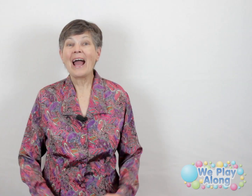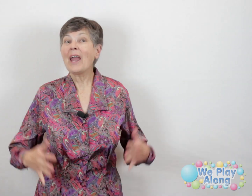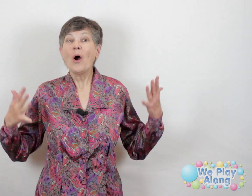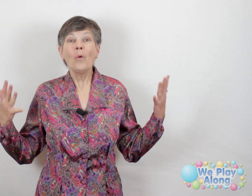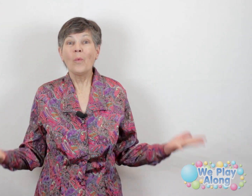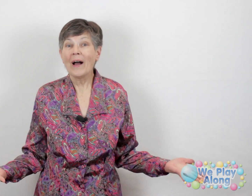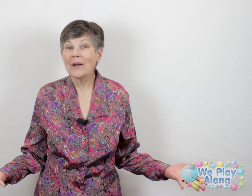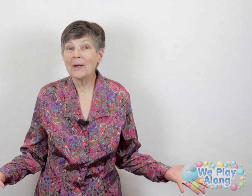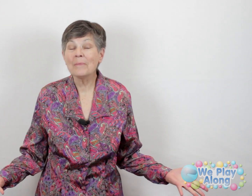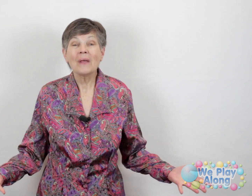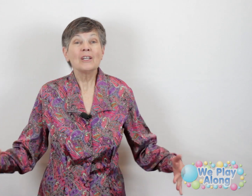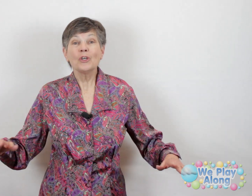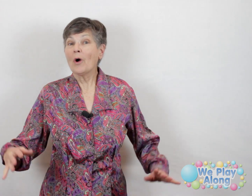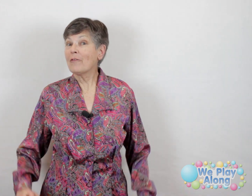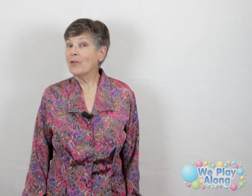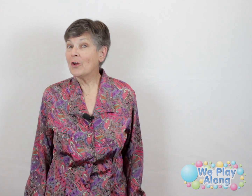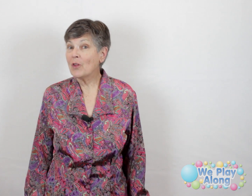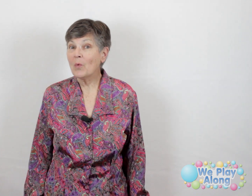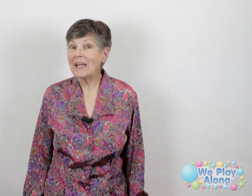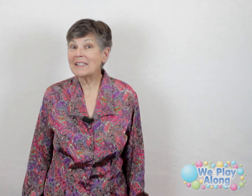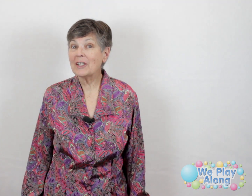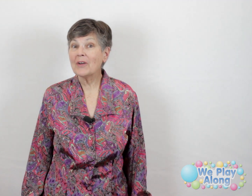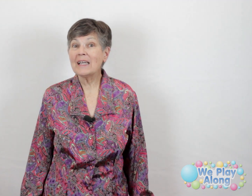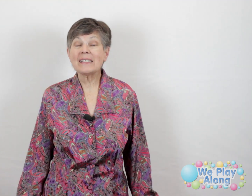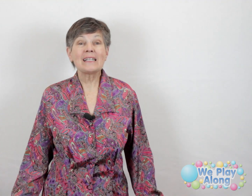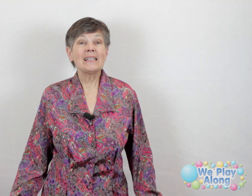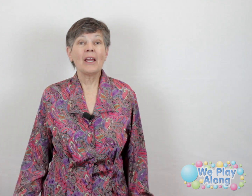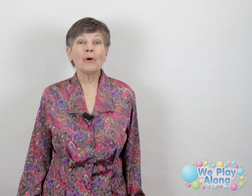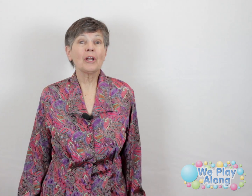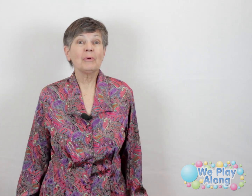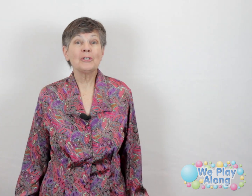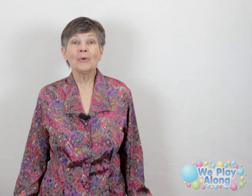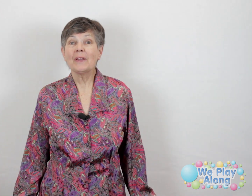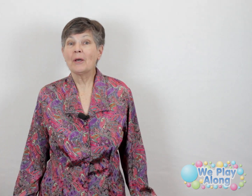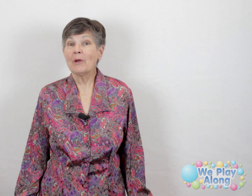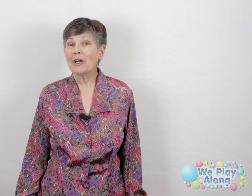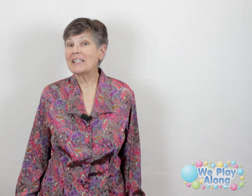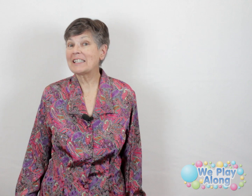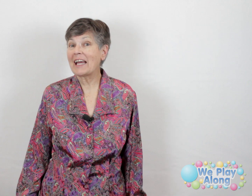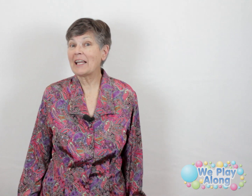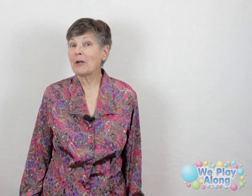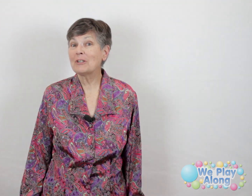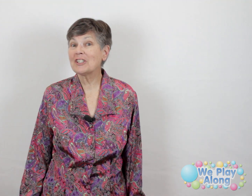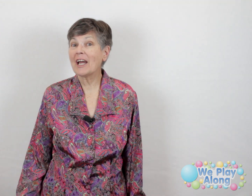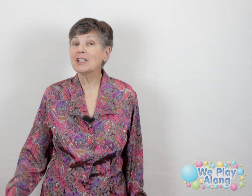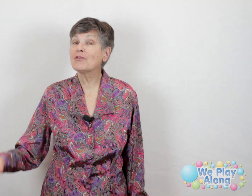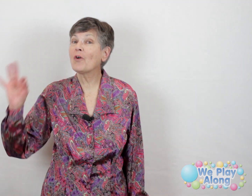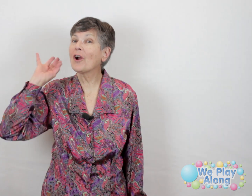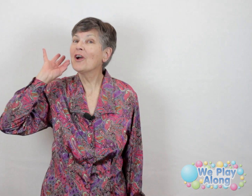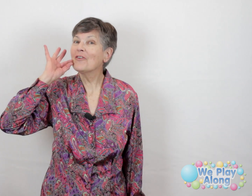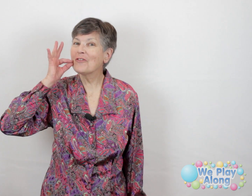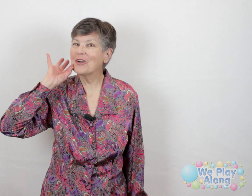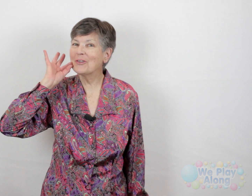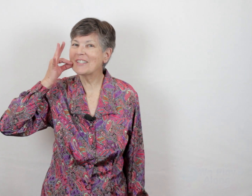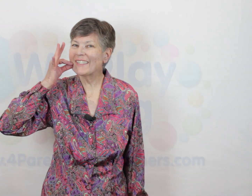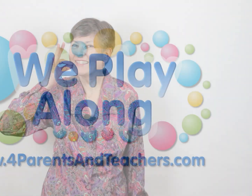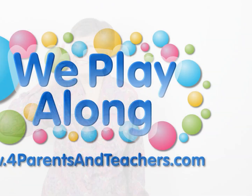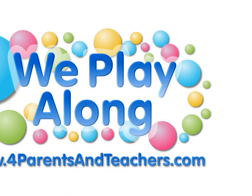Hi, welcome to our Food of the Week series, and today we're going to be doing the American Sign Language signs for fruits. Play,